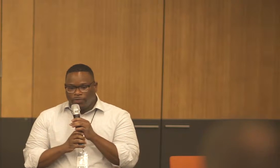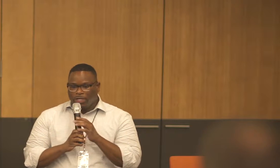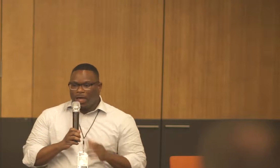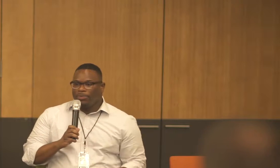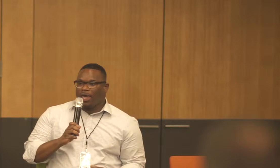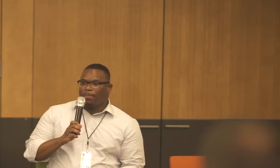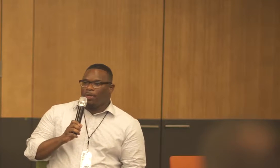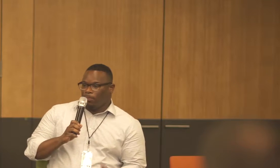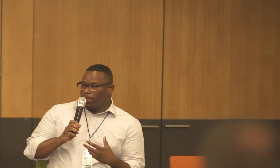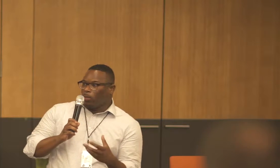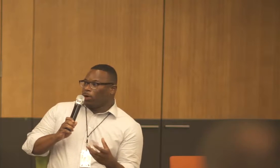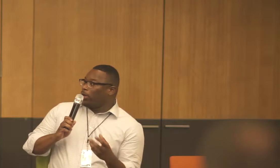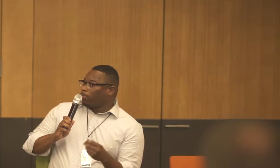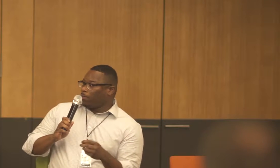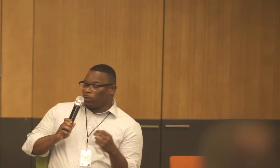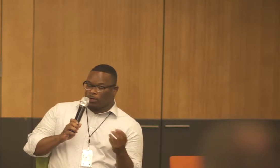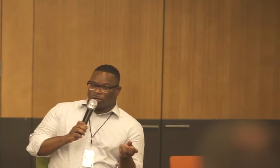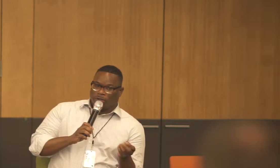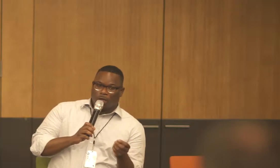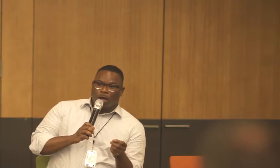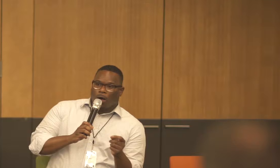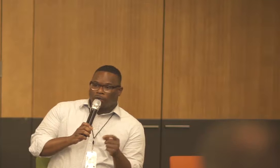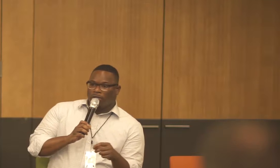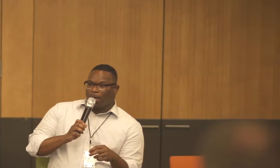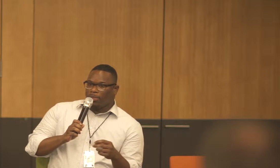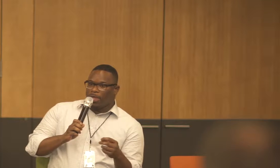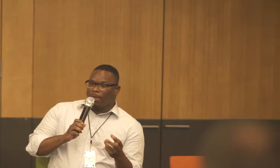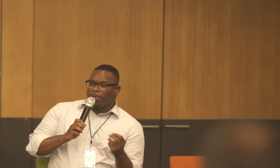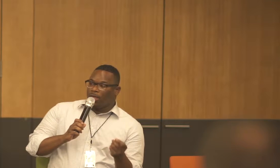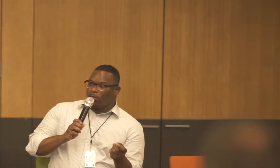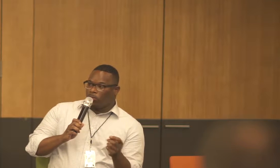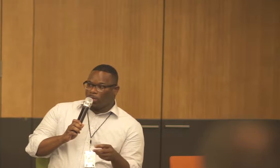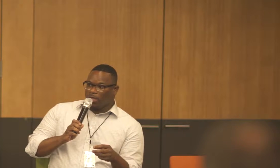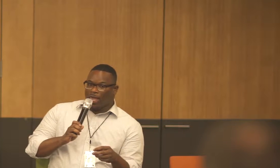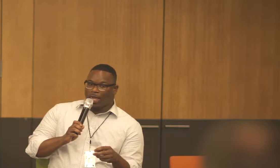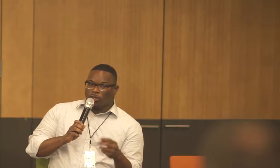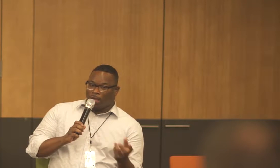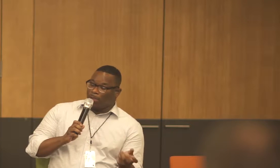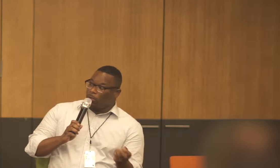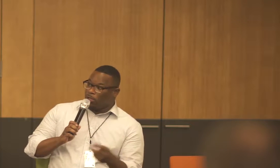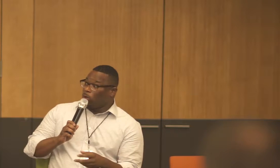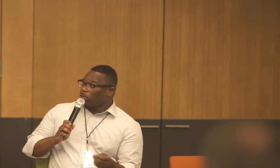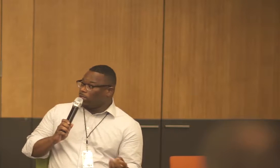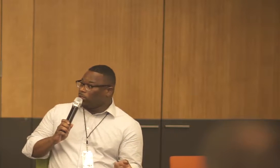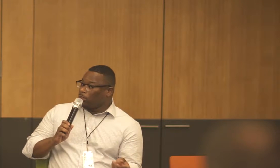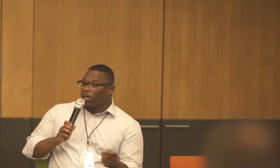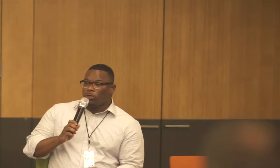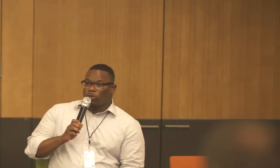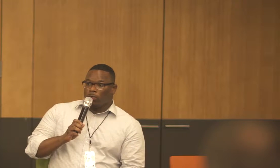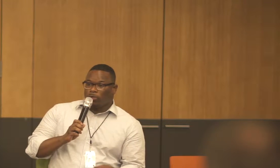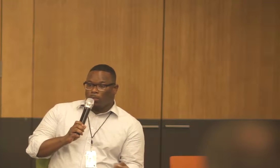So oftentimes, being that we're a nonprofit organization, oftentimes that begins with a champion within the